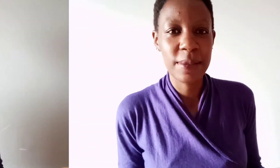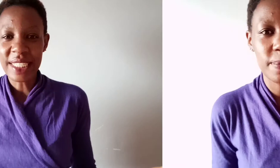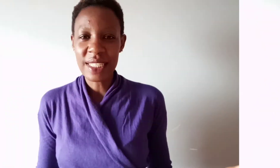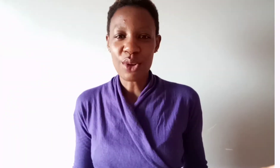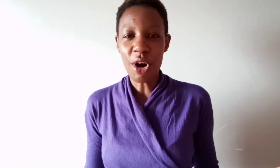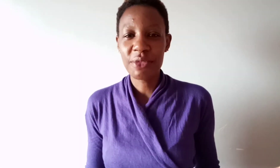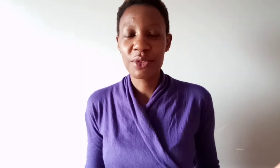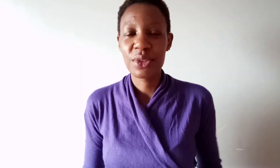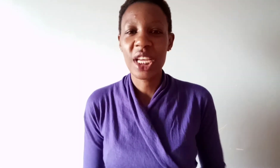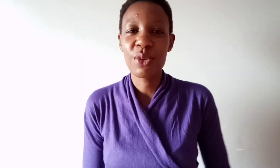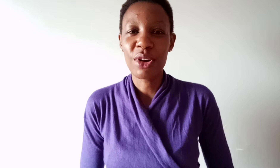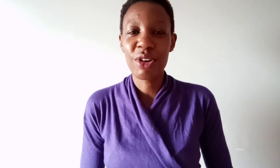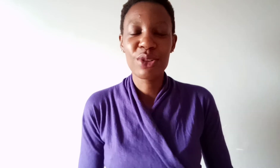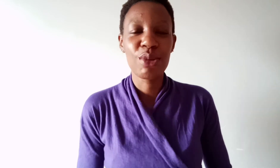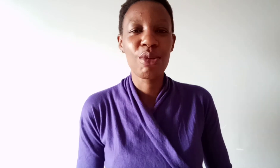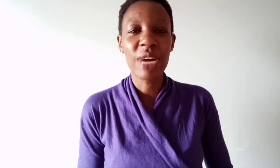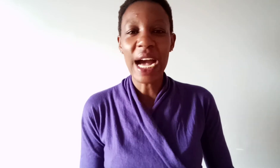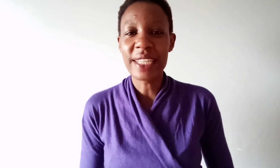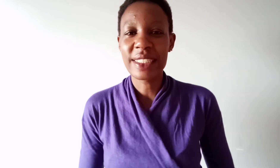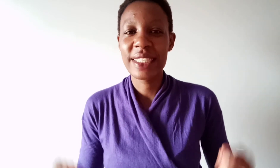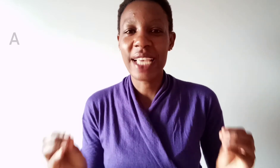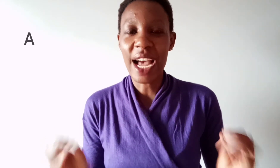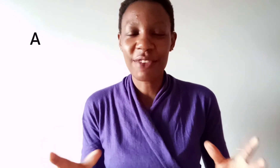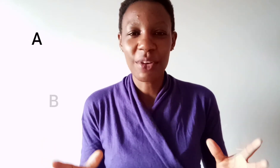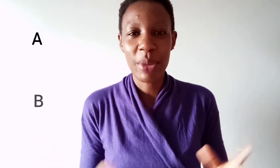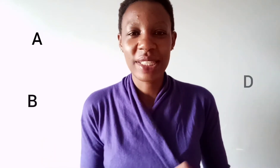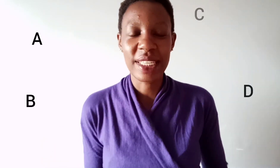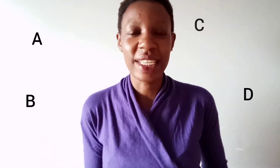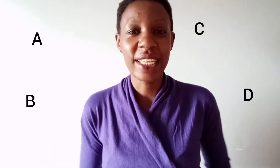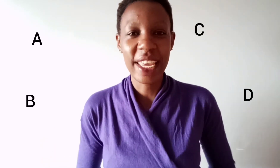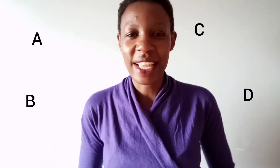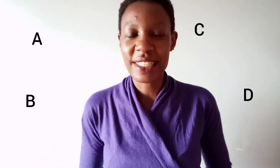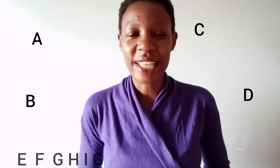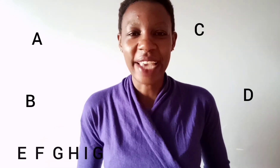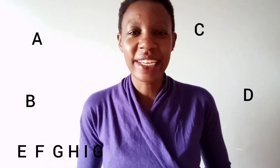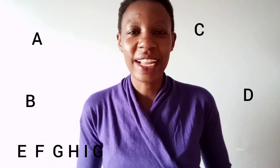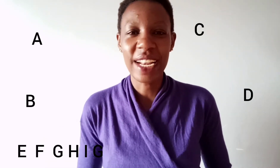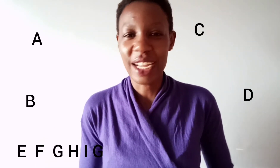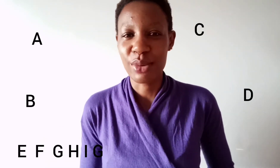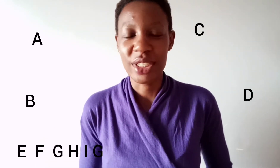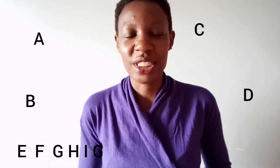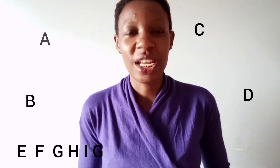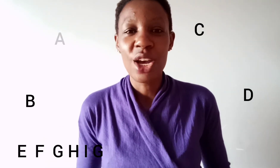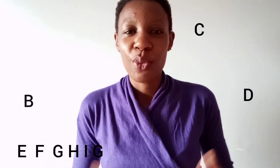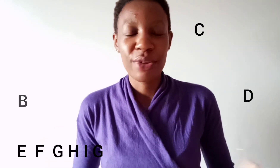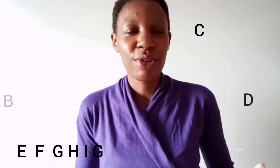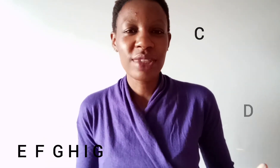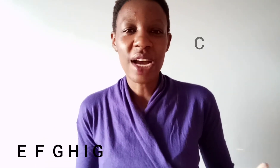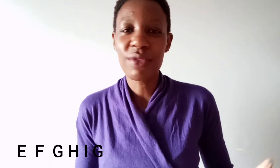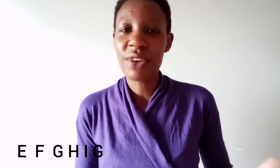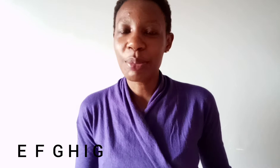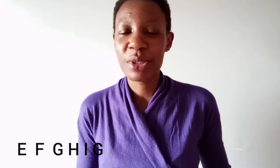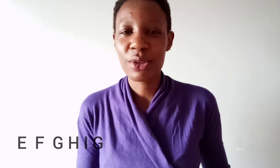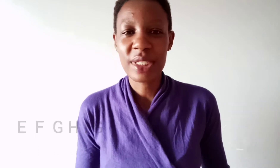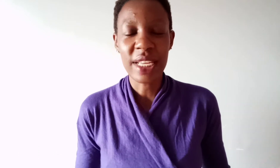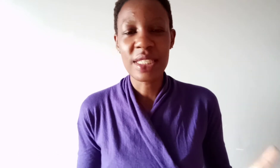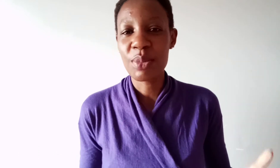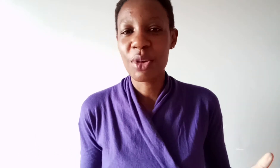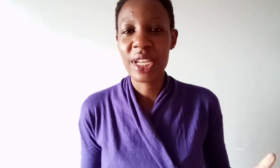us off today, we're going to look at the alphabets in Kenyan Sign Language. We do not have capitals and small letters